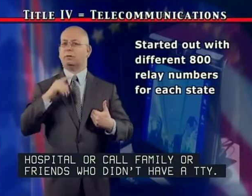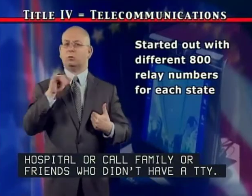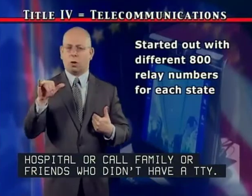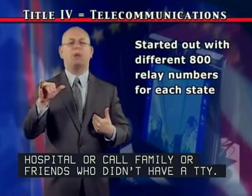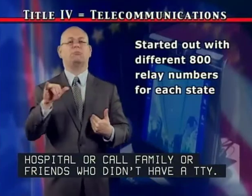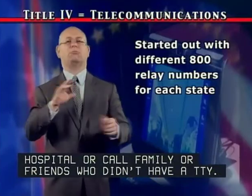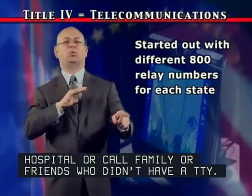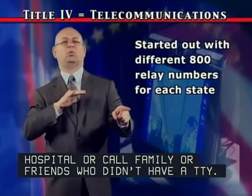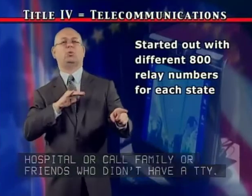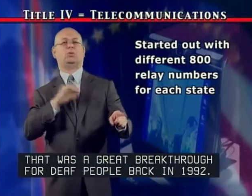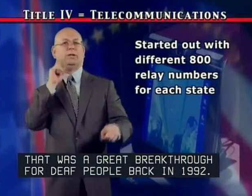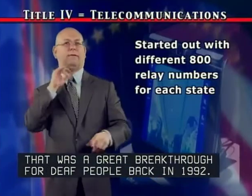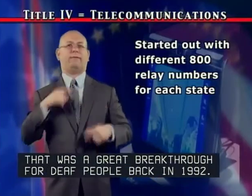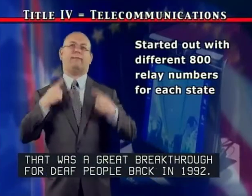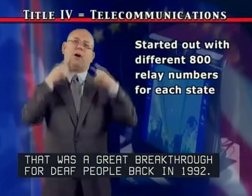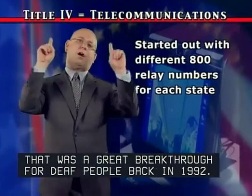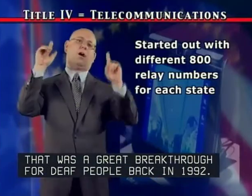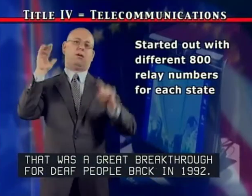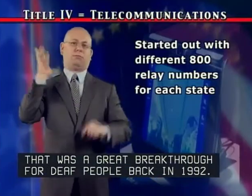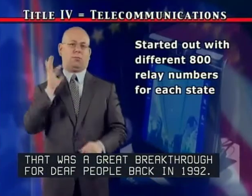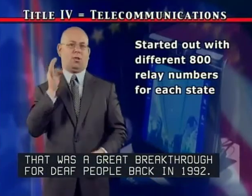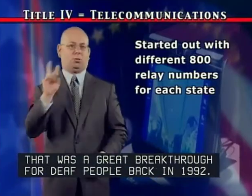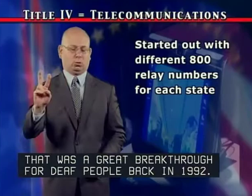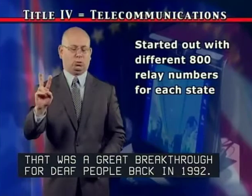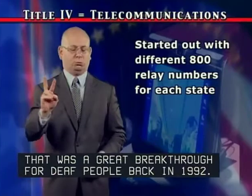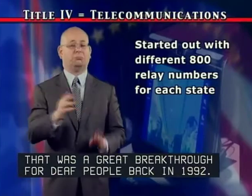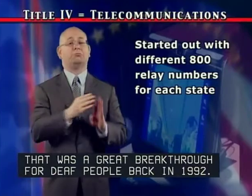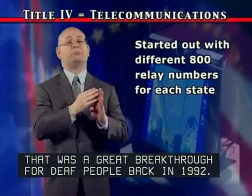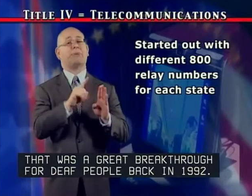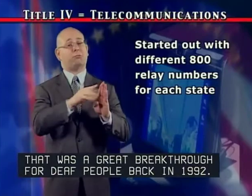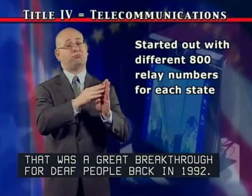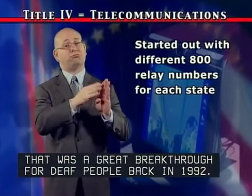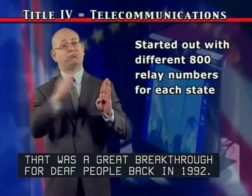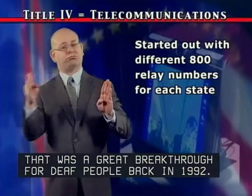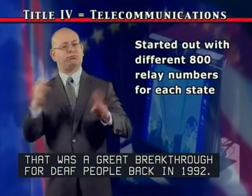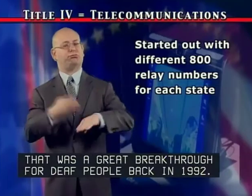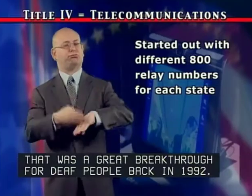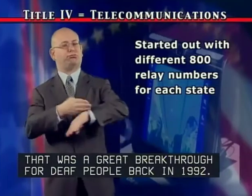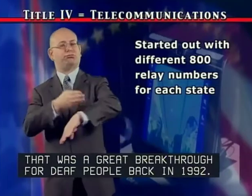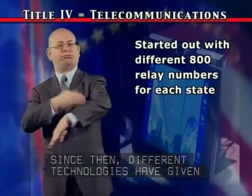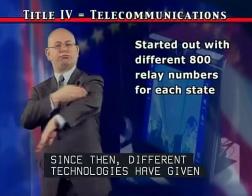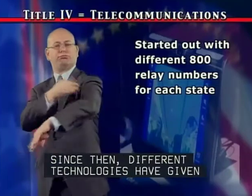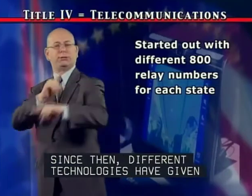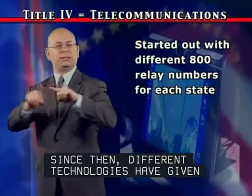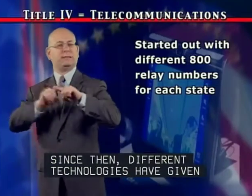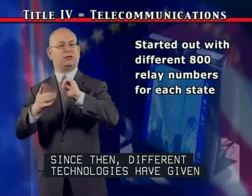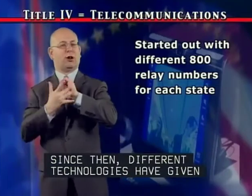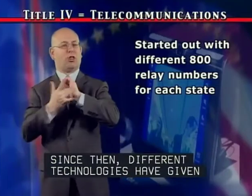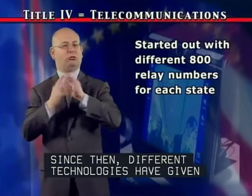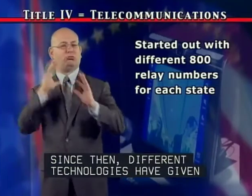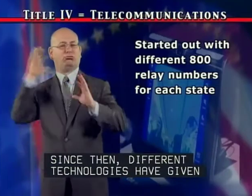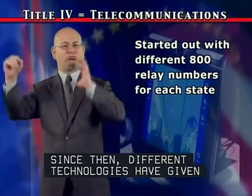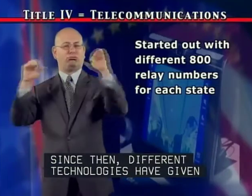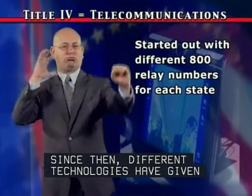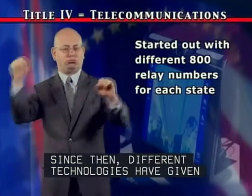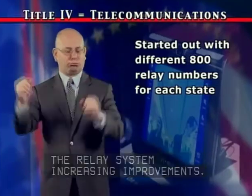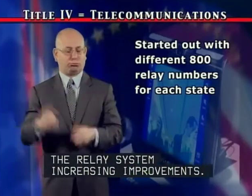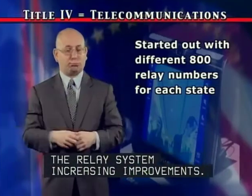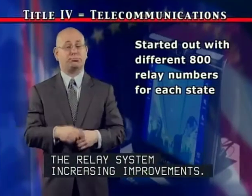have a TTY. That was a great breakthrough for deaf people back in 1992. Since then, different technologies have given the